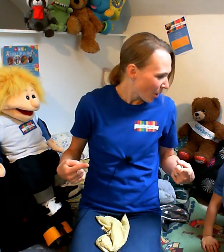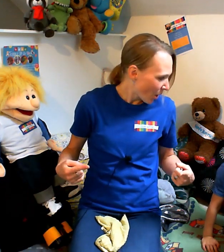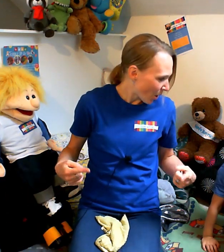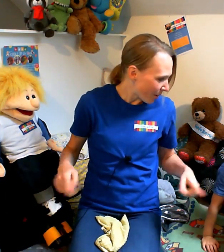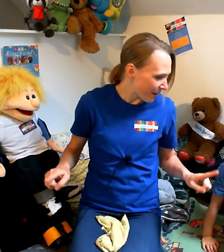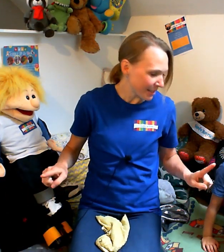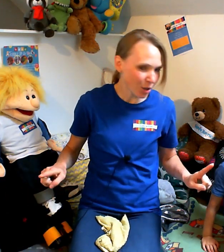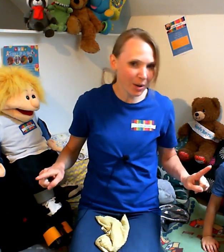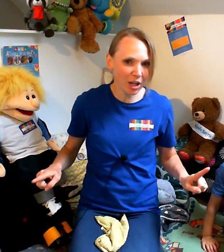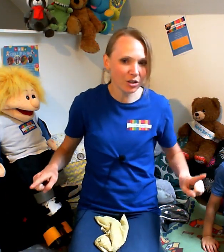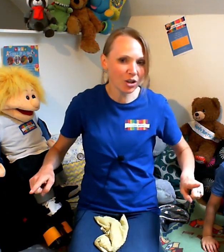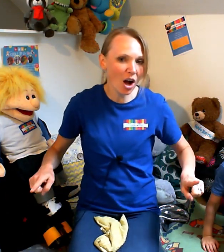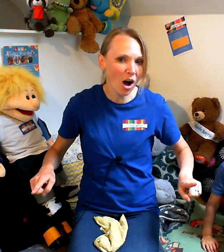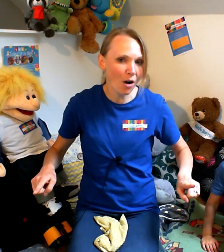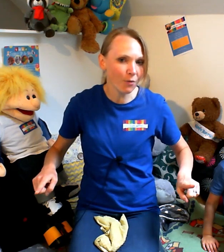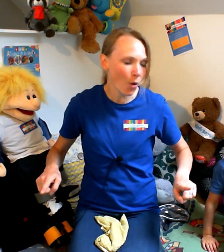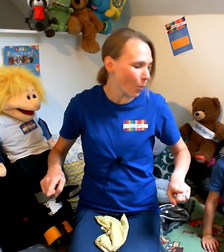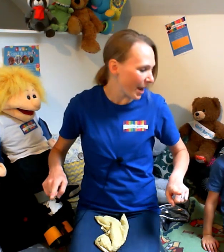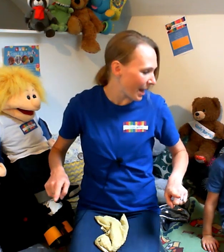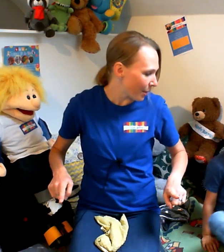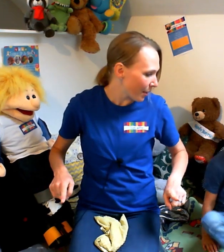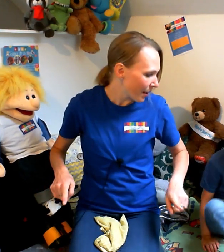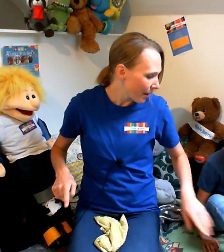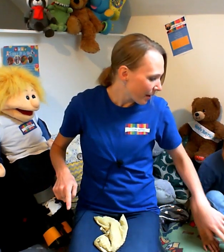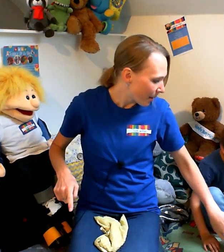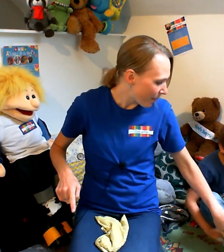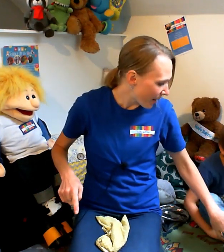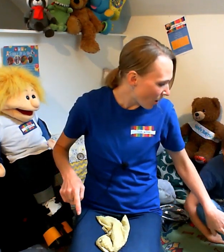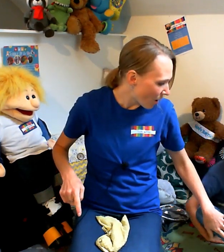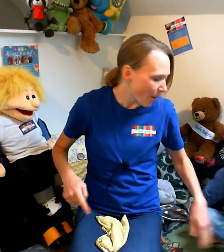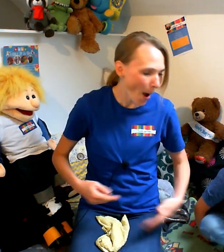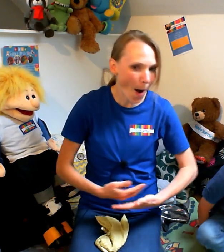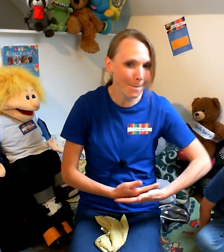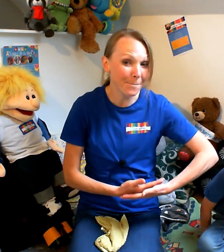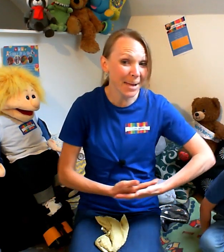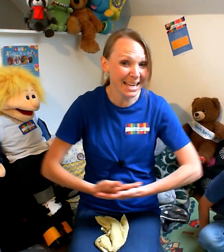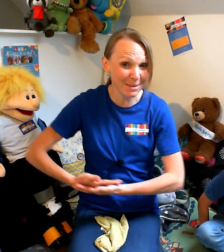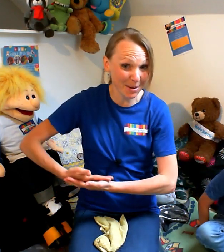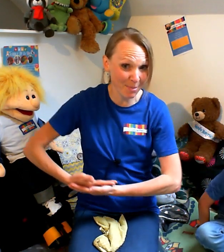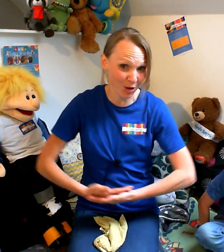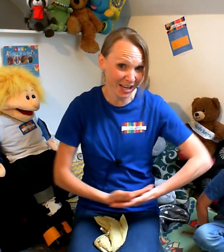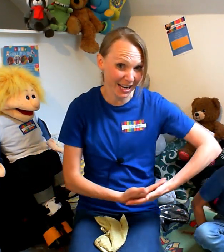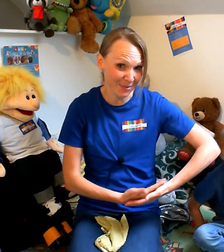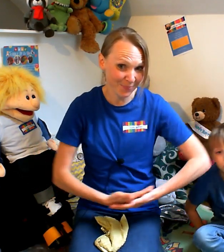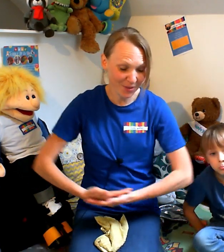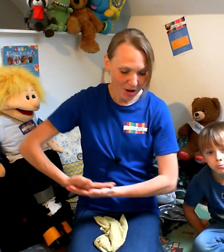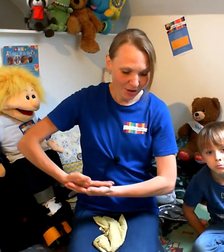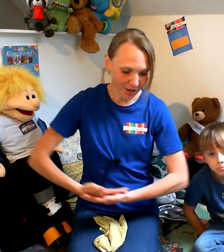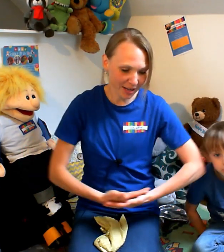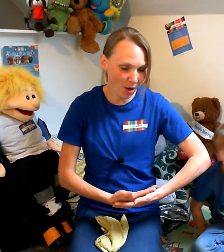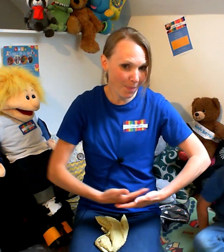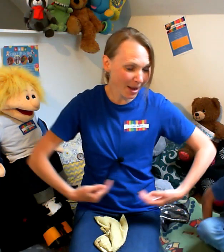Are we ready? So we're going to start off with a bit of our baby monkey. So here's our baby